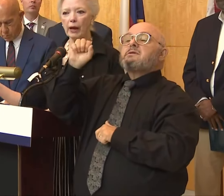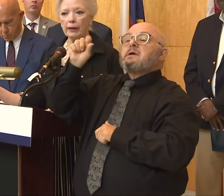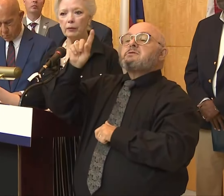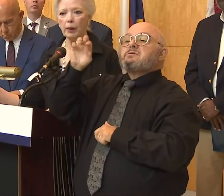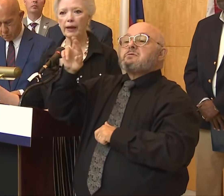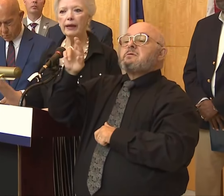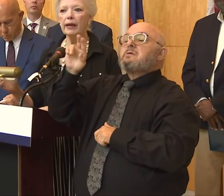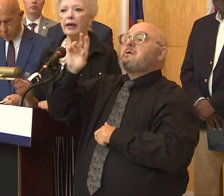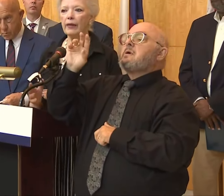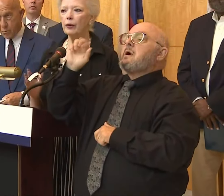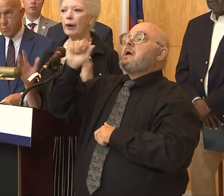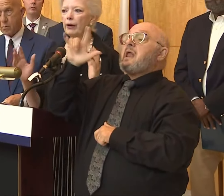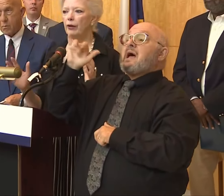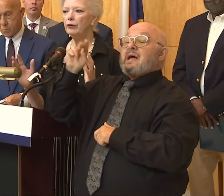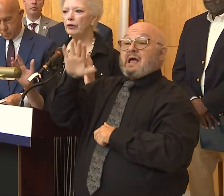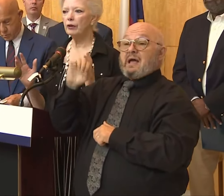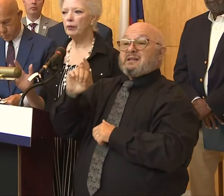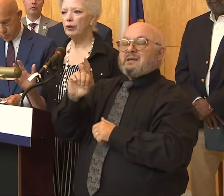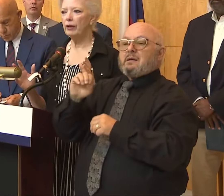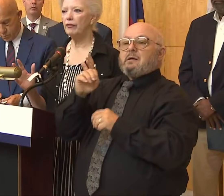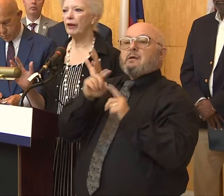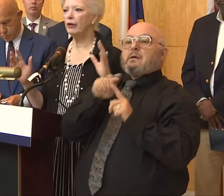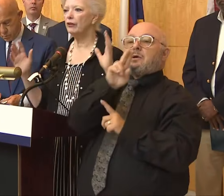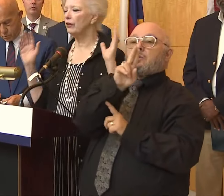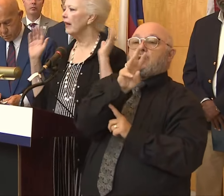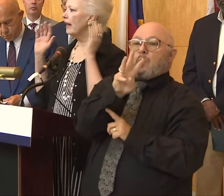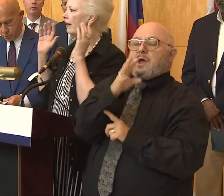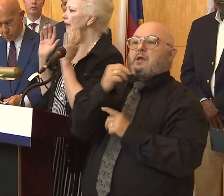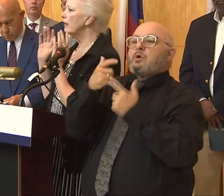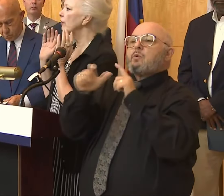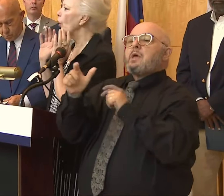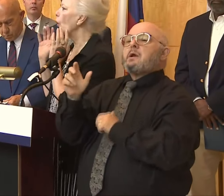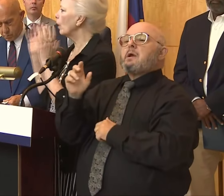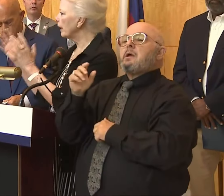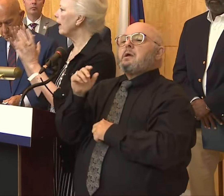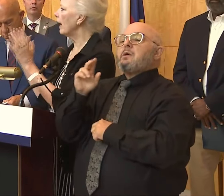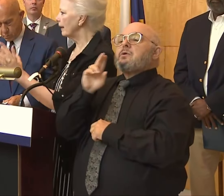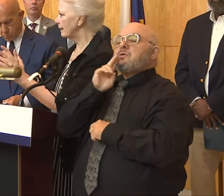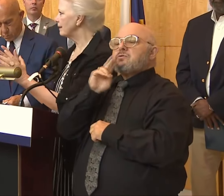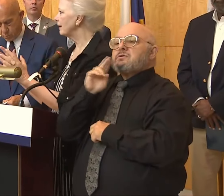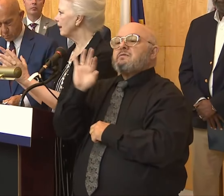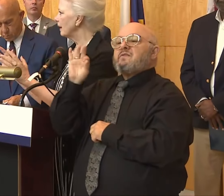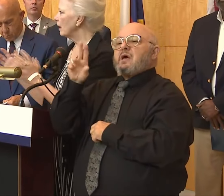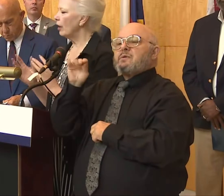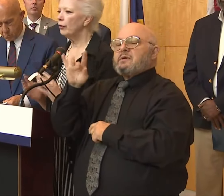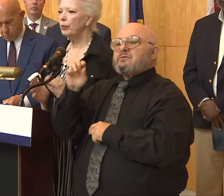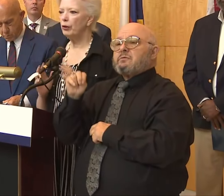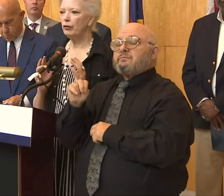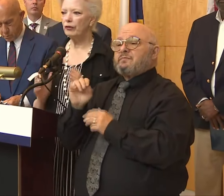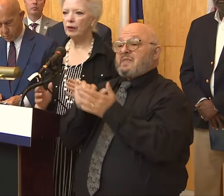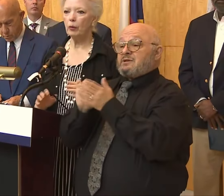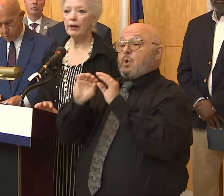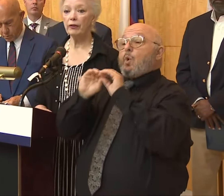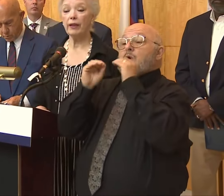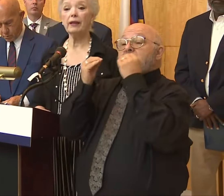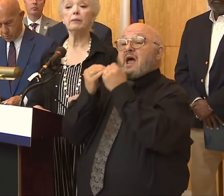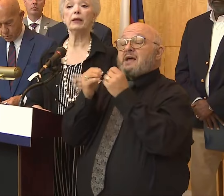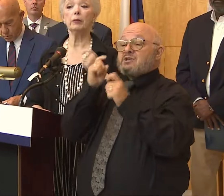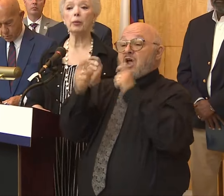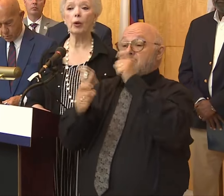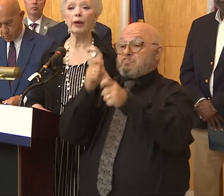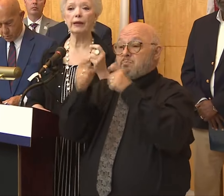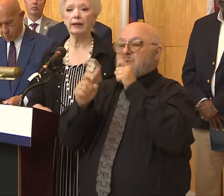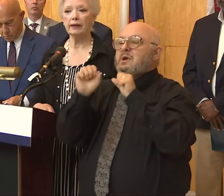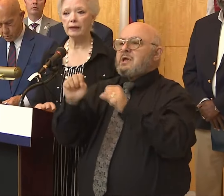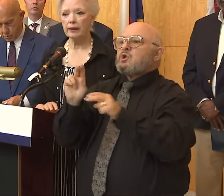of United Way and the Greater Houston Community Foundation. This is organized contributions in a way so they can